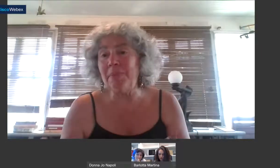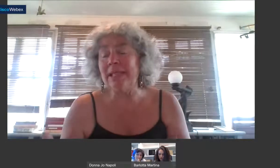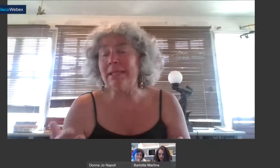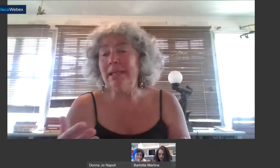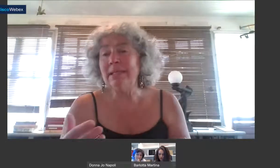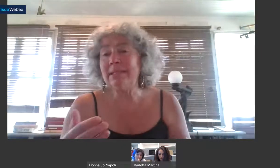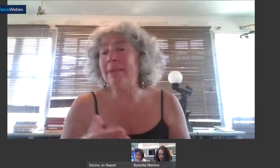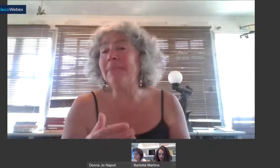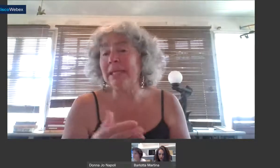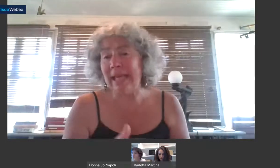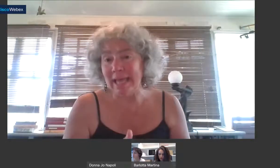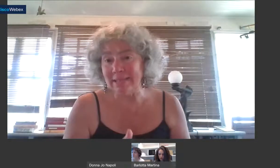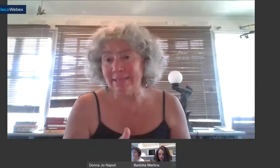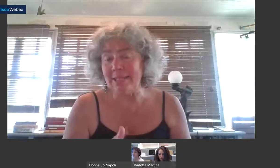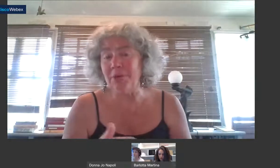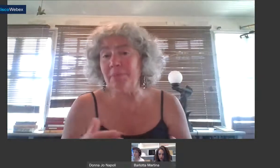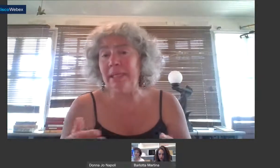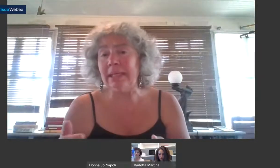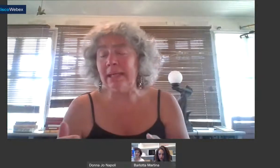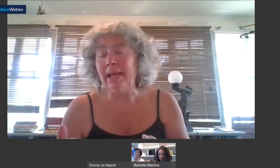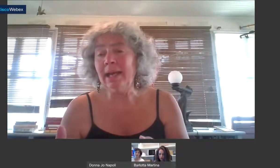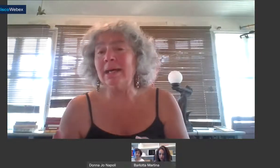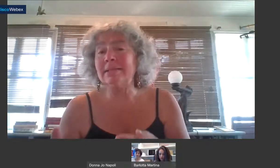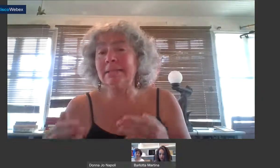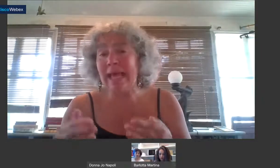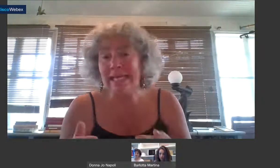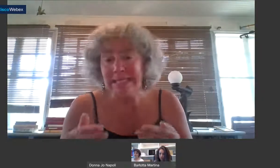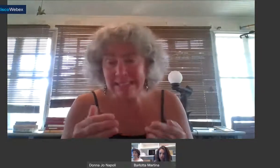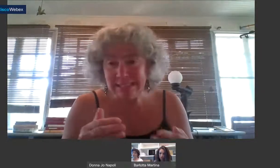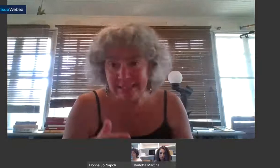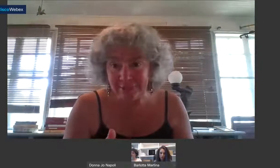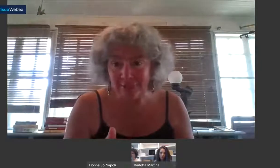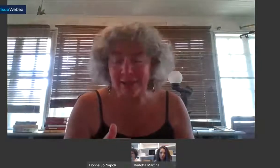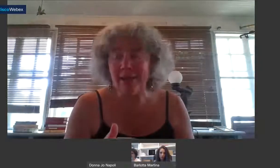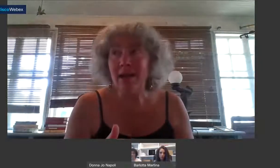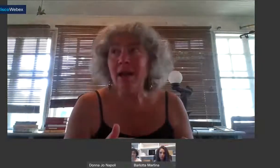mean something less. They don't mean a slightly different